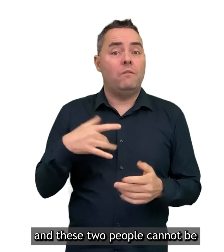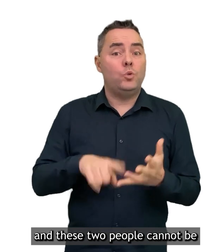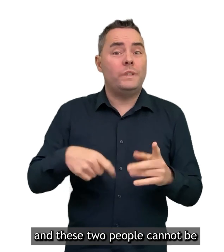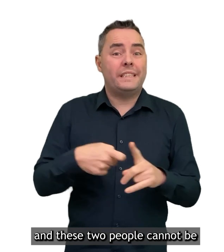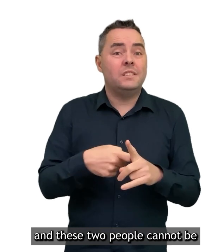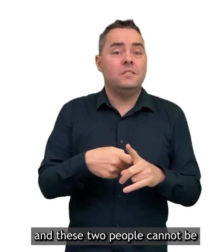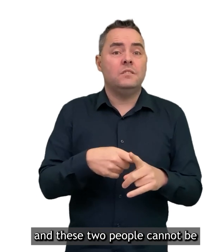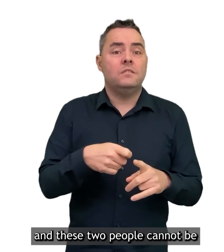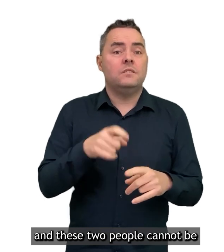cannot be